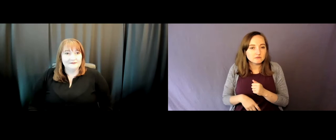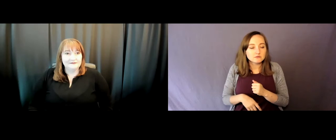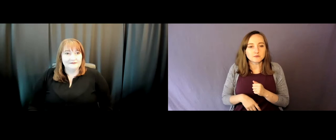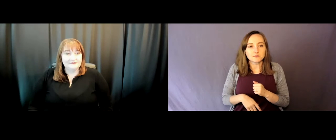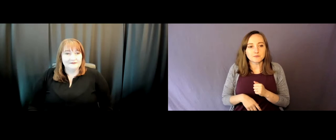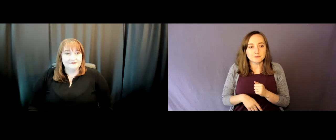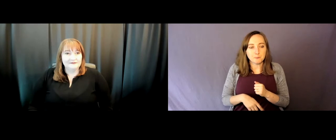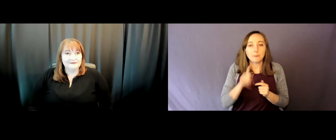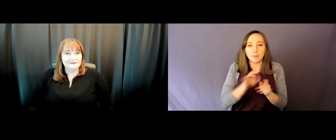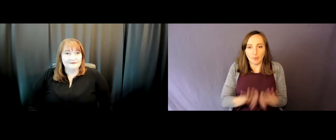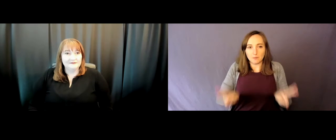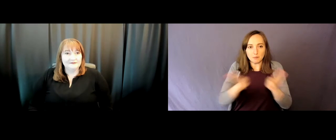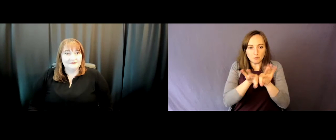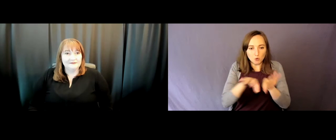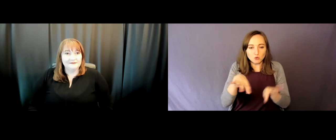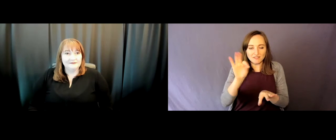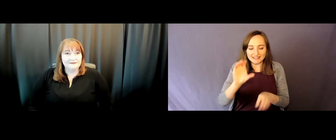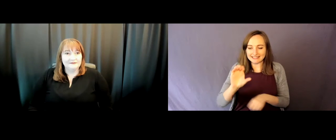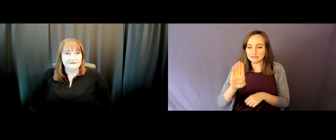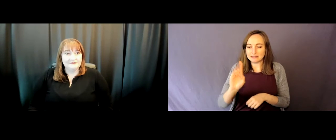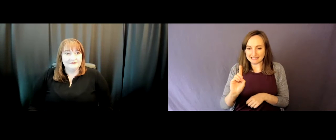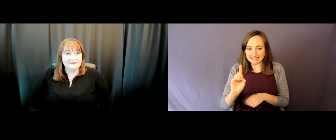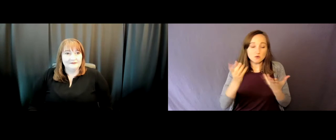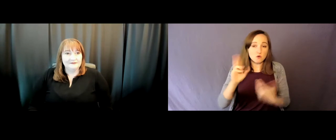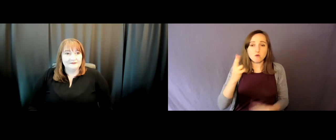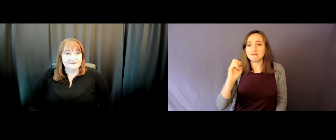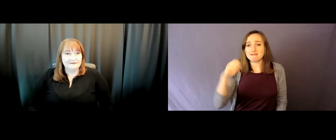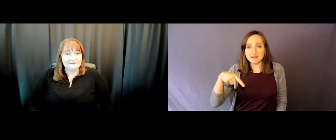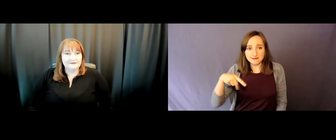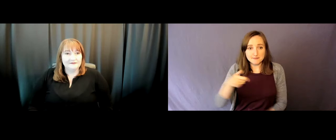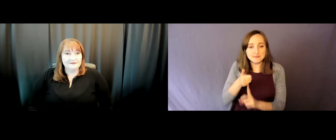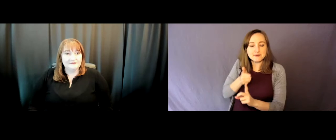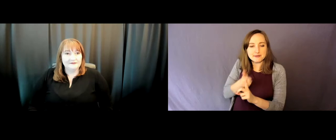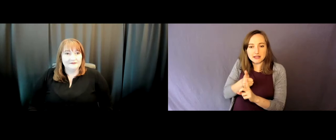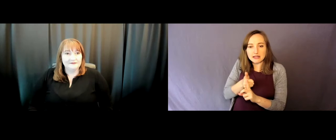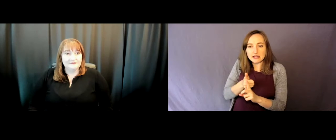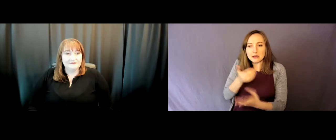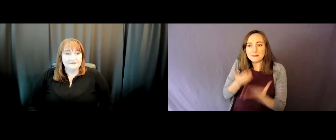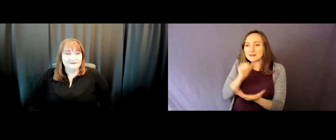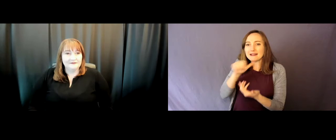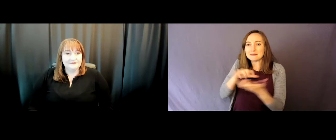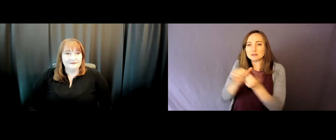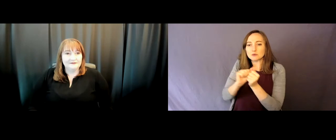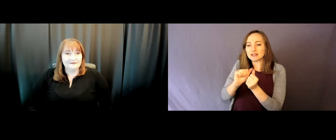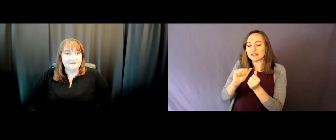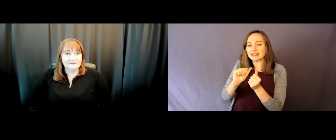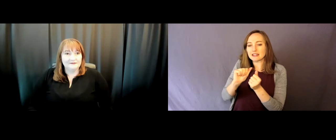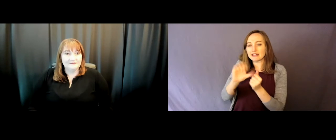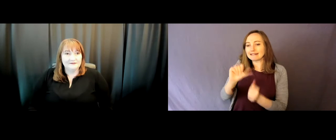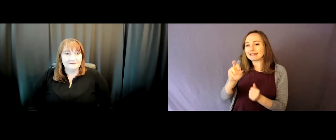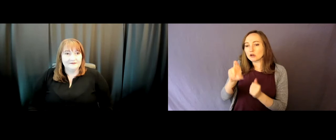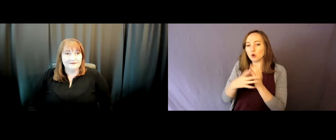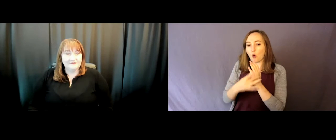it's really important to find a CBD or a hemp line that's maybe not mixed with a carrier oil